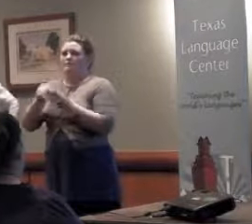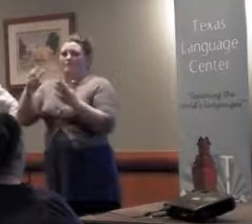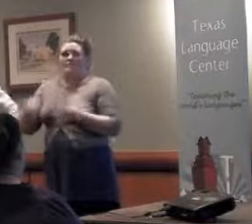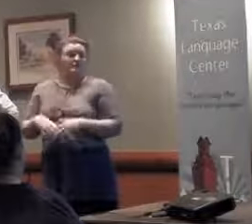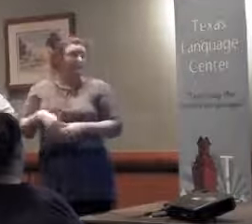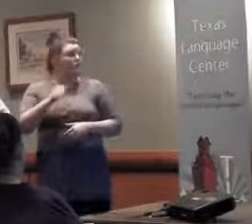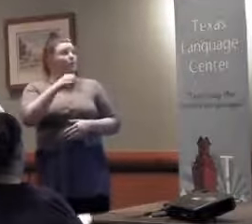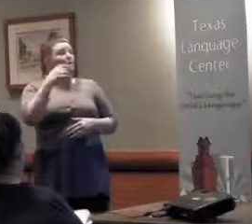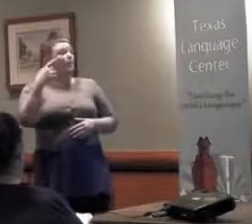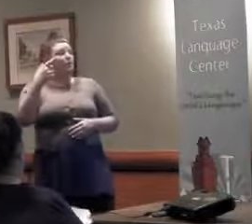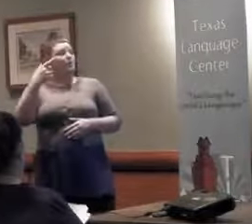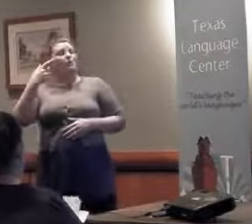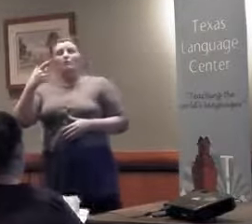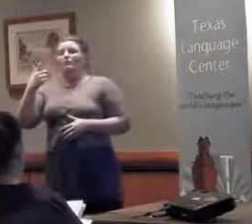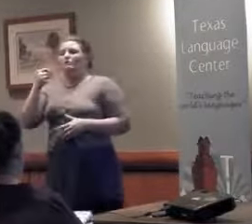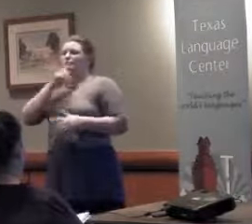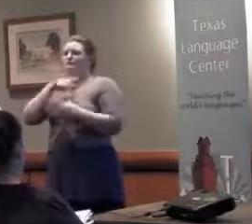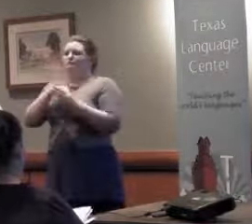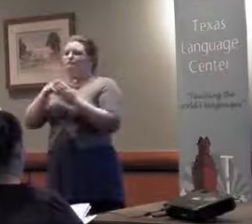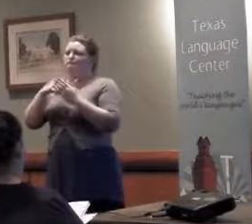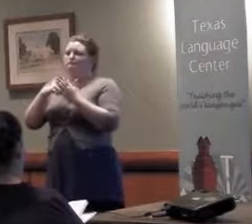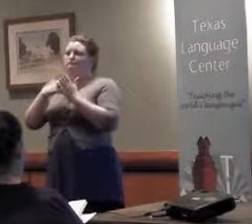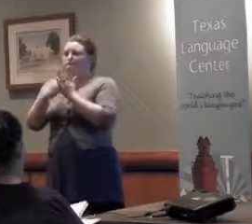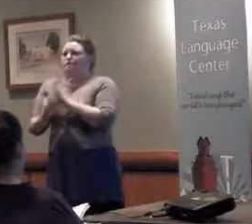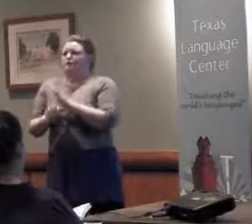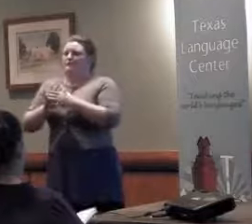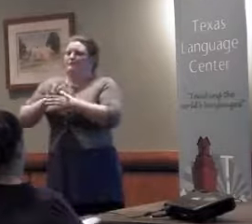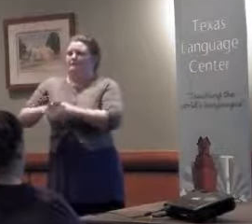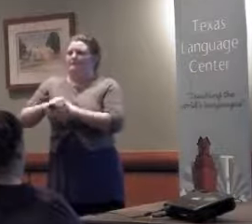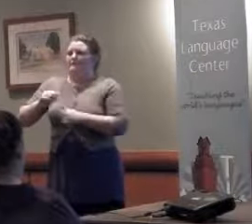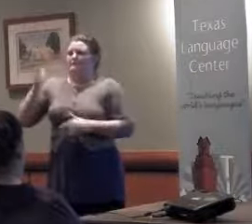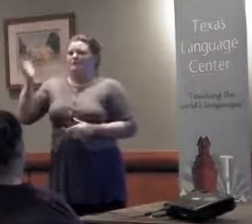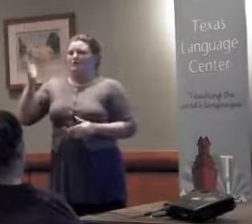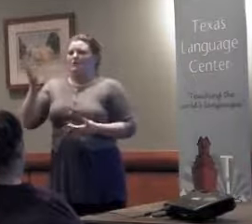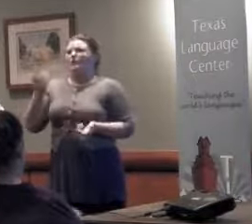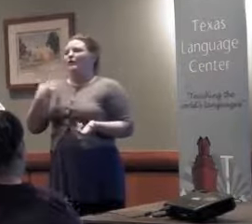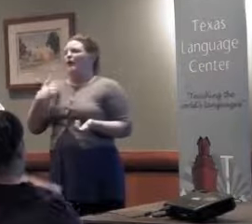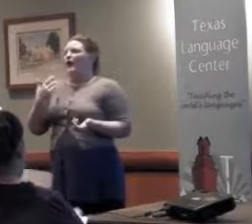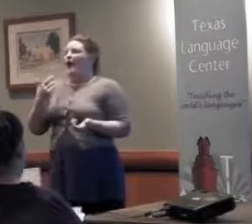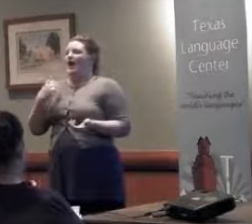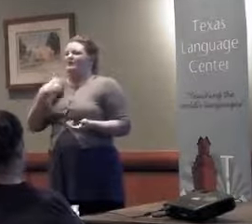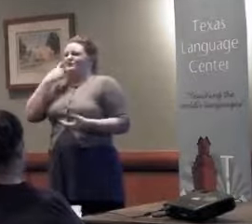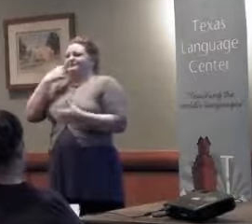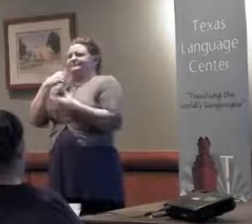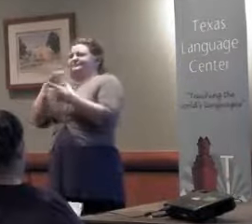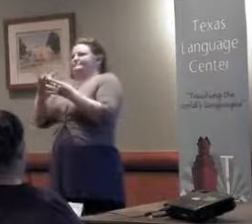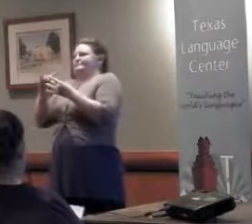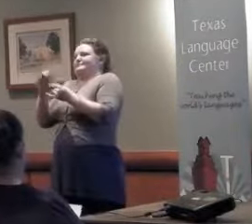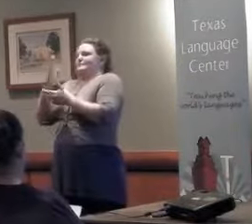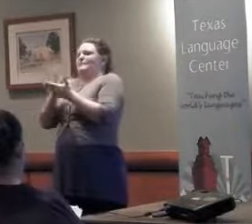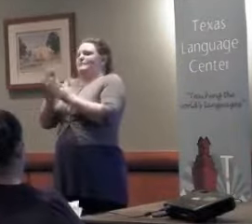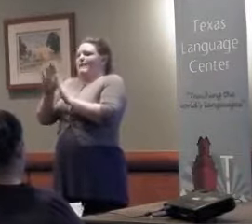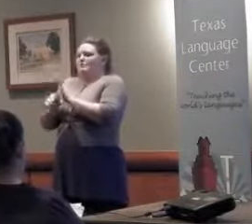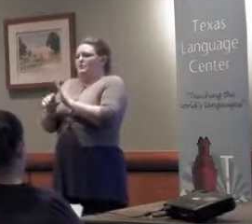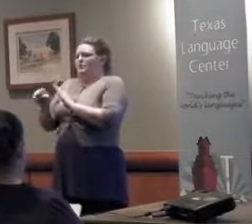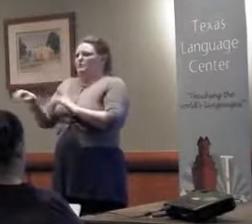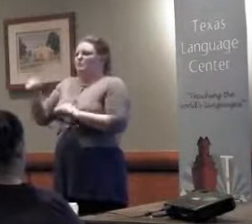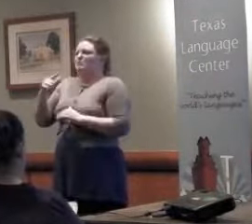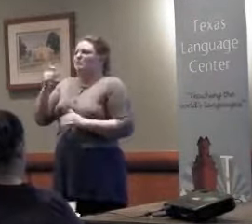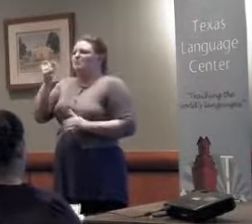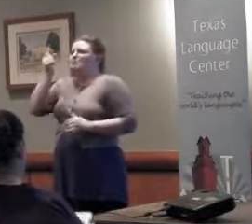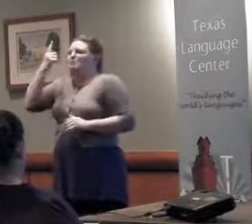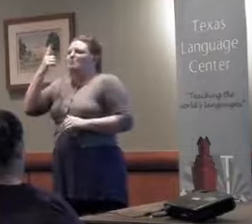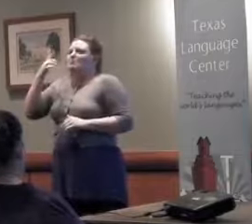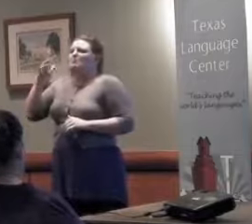So let's get into the meat, really the meat of the talk. I gave you just a little bit of background so you could have a sense of